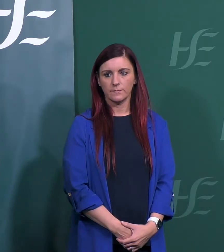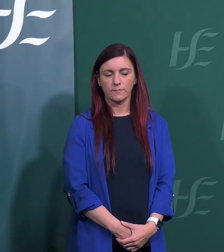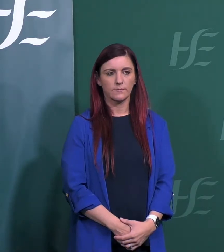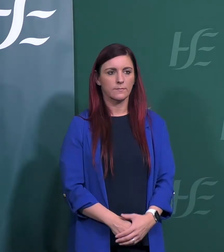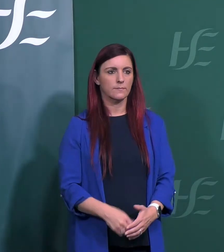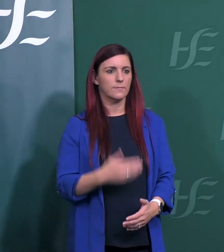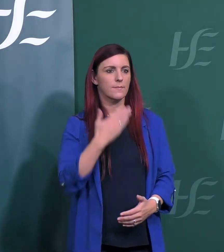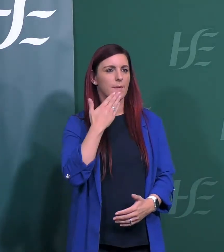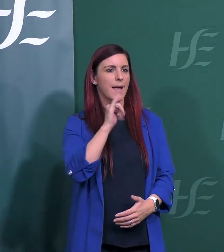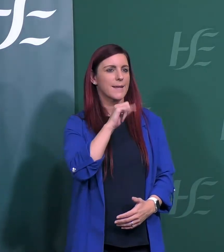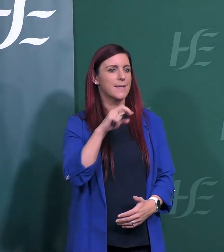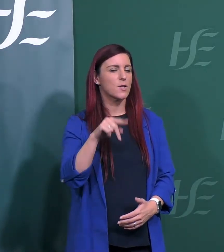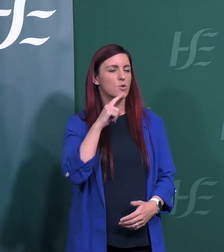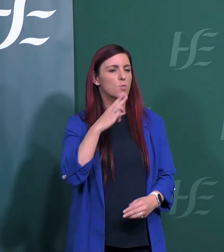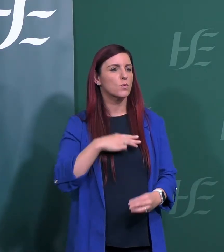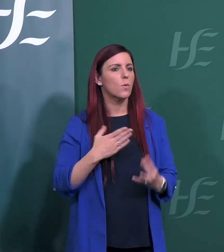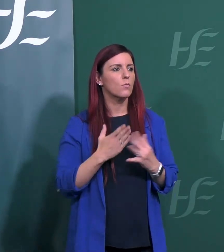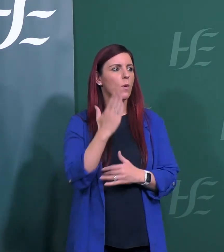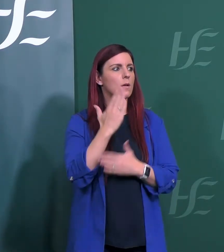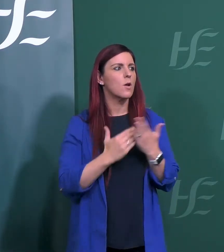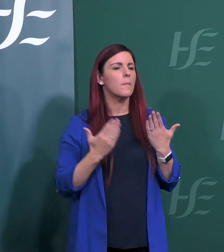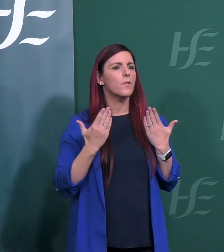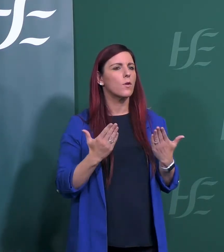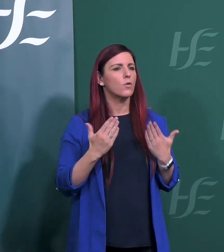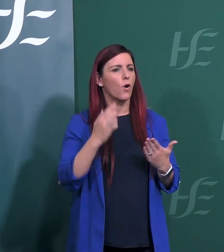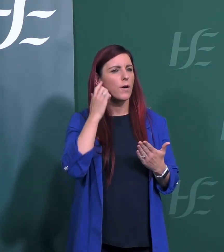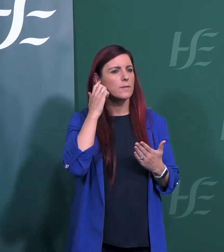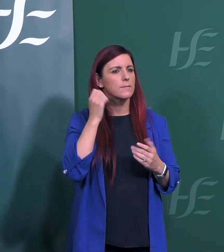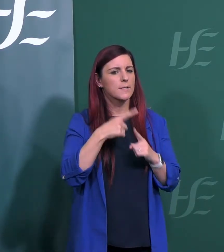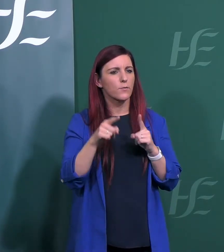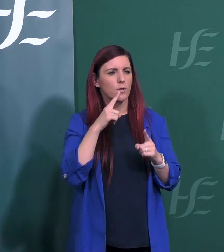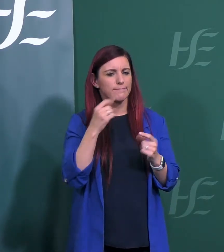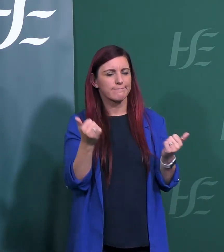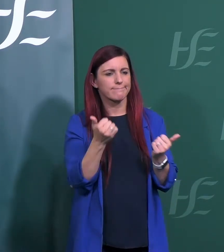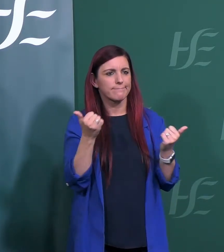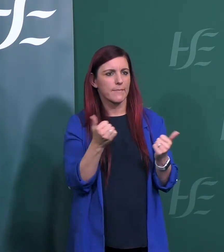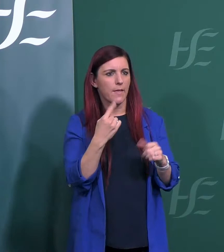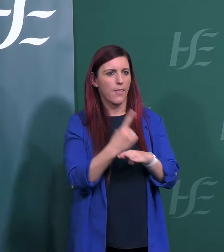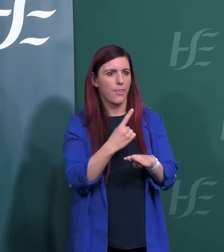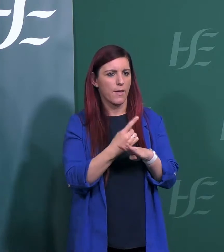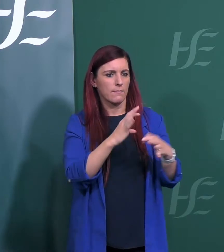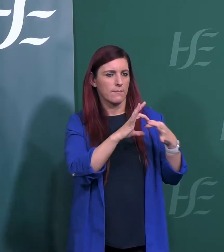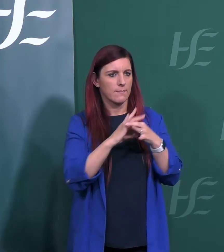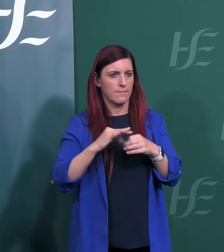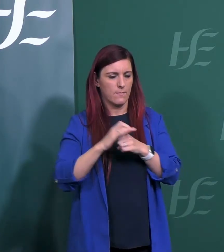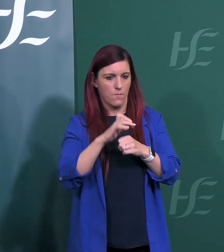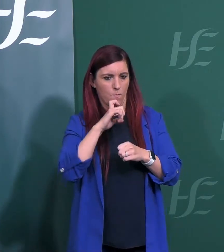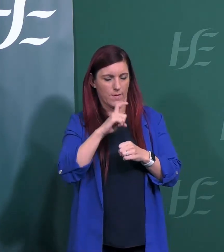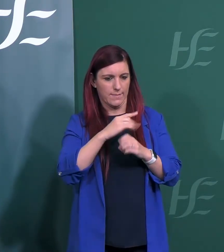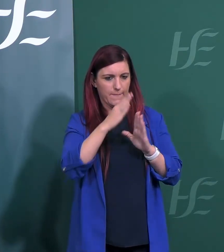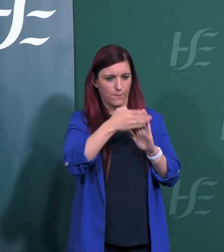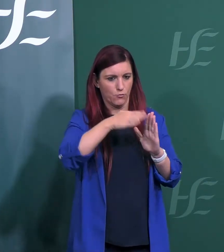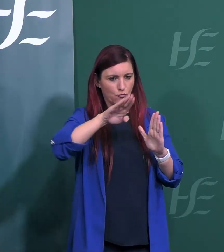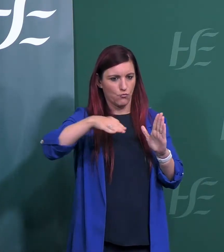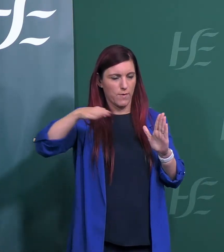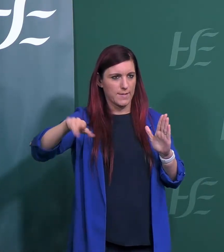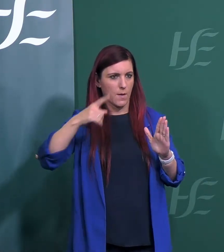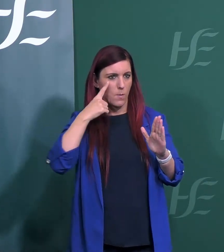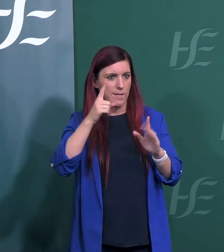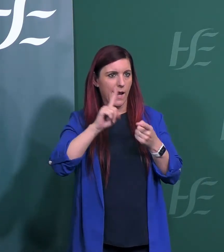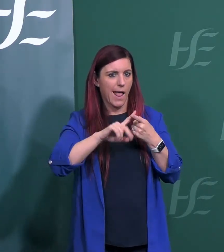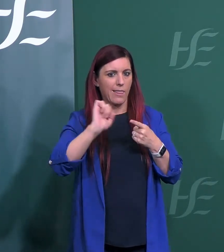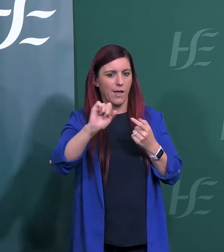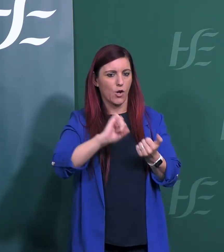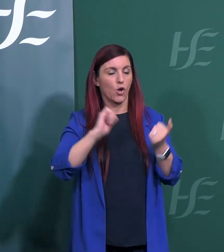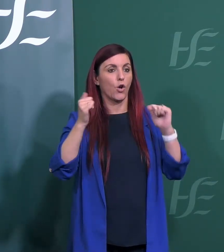Thank you, Anne. I just want to go through some of the current disease indicators as they pertain to the numbers of cases, the trends, what's that mean, and their